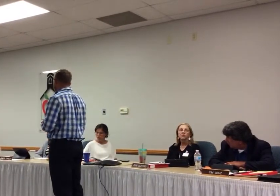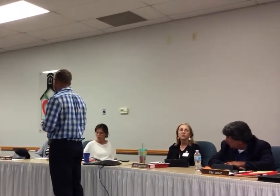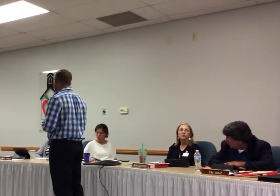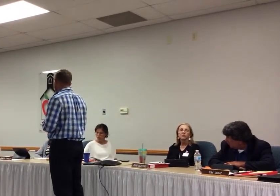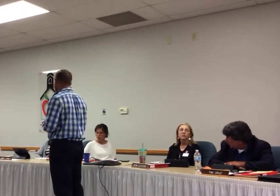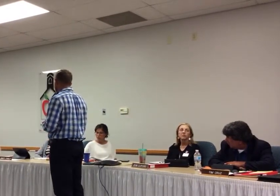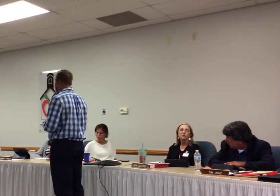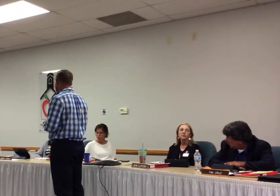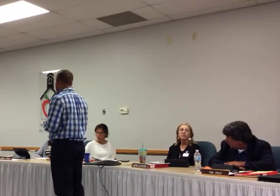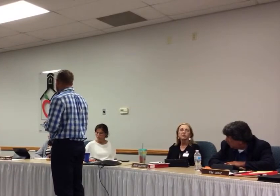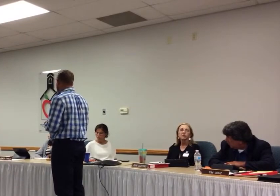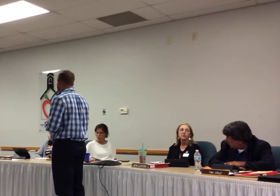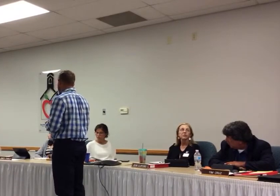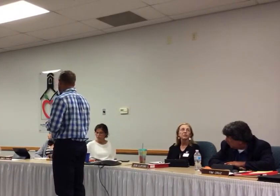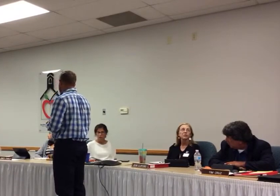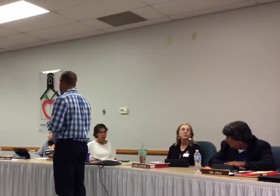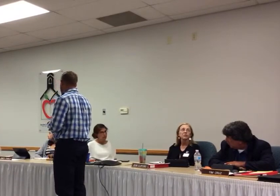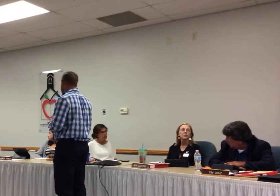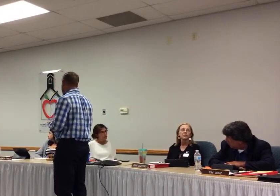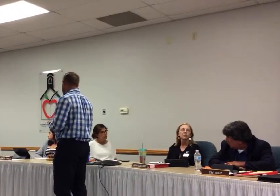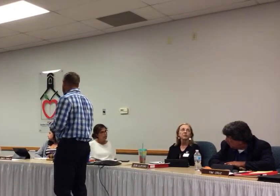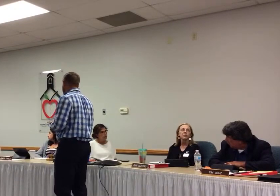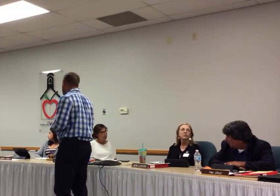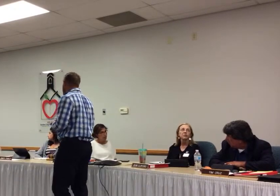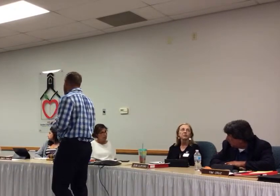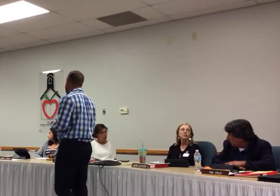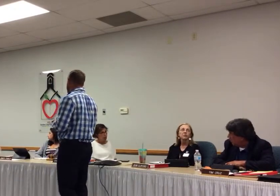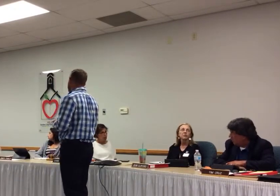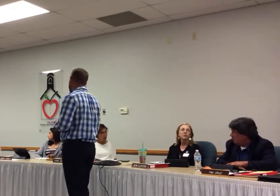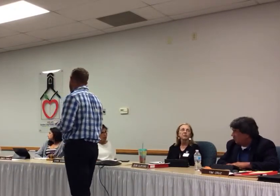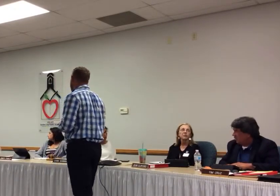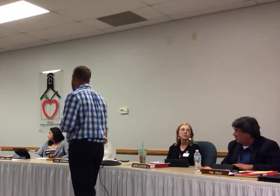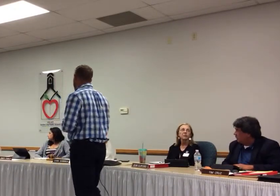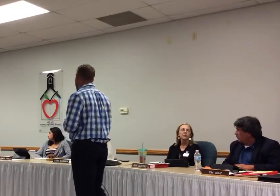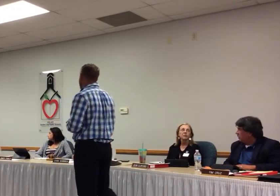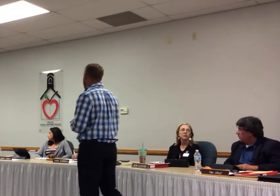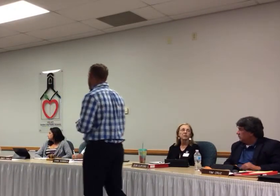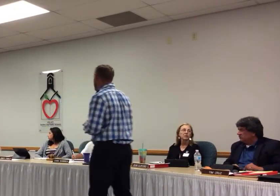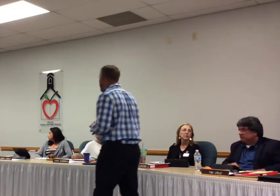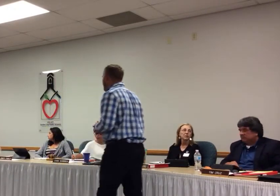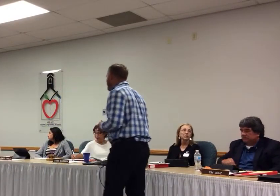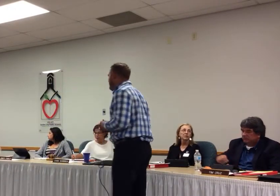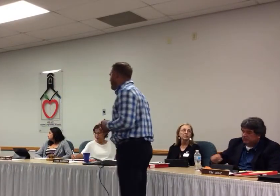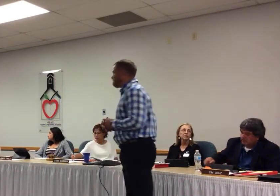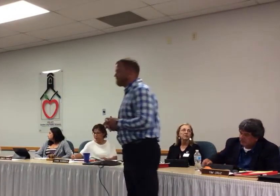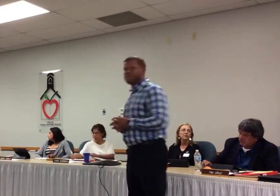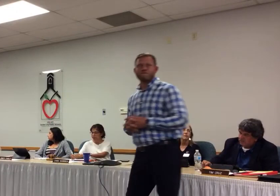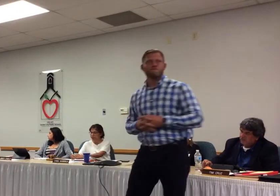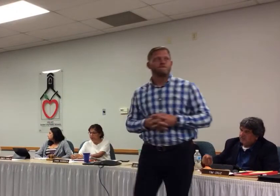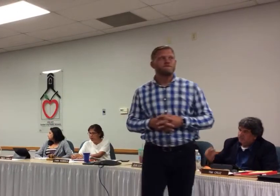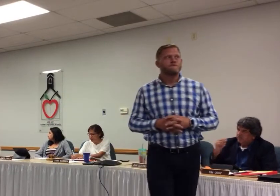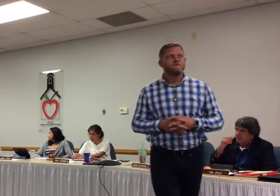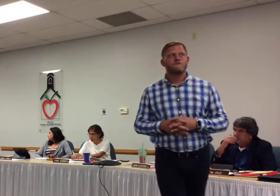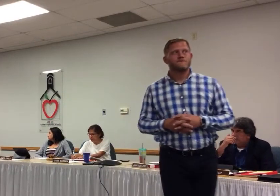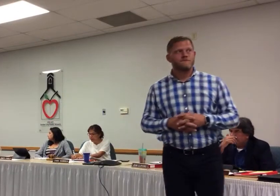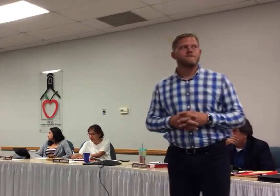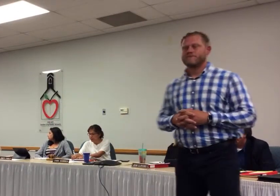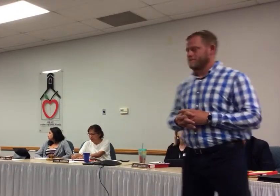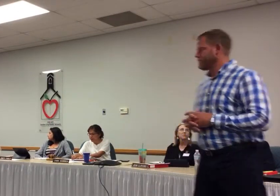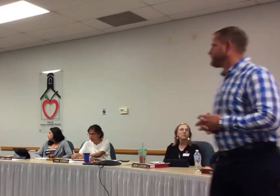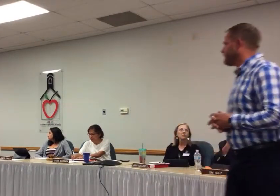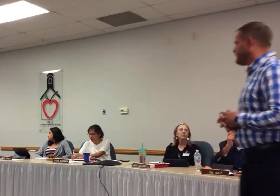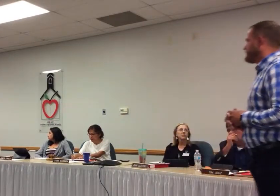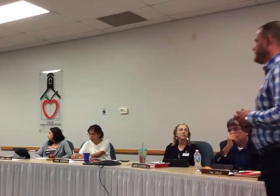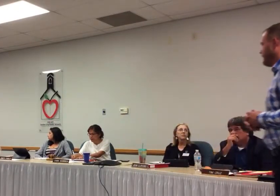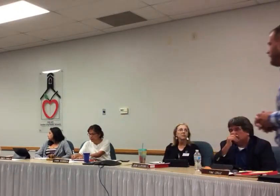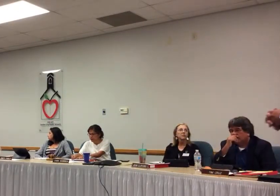or activities is actually highly competitive. Yeah. And you see that with the amount of time and the kids